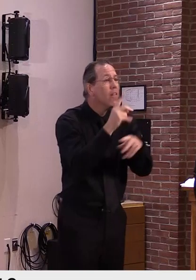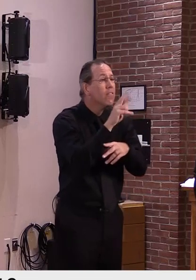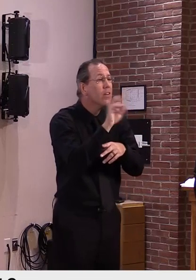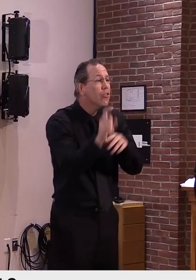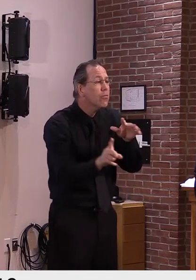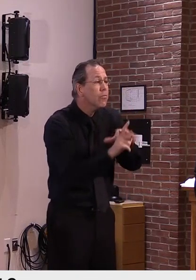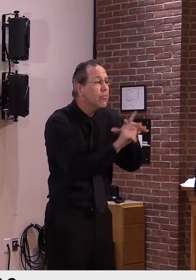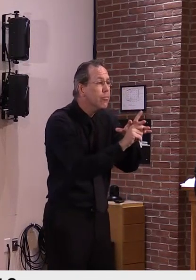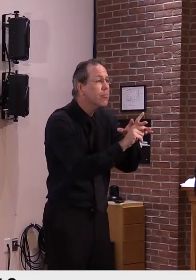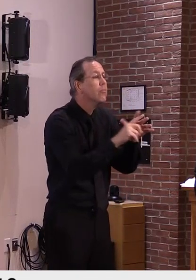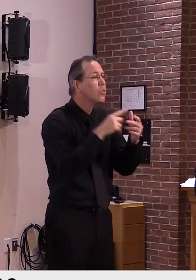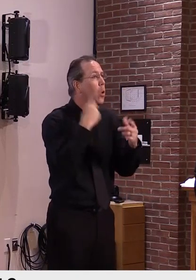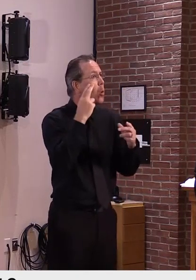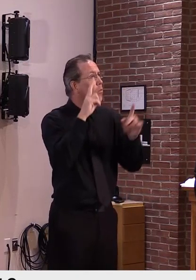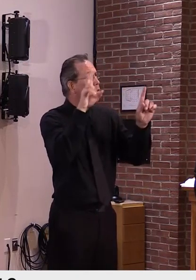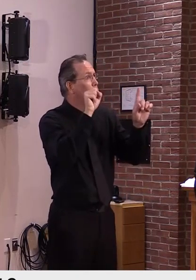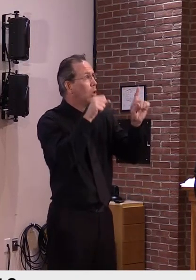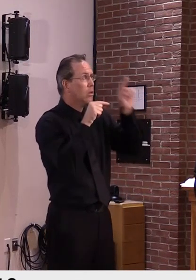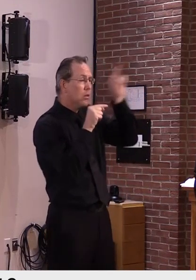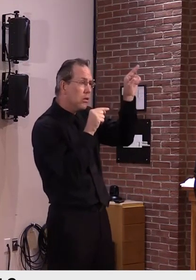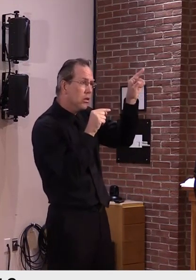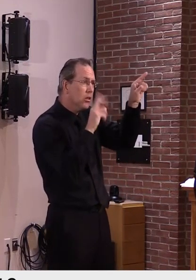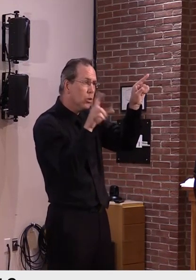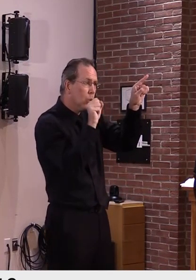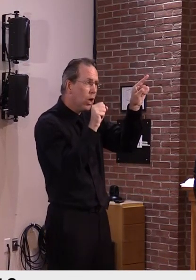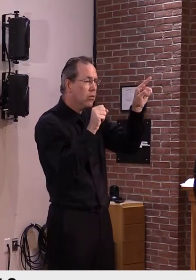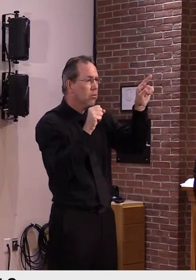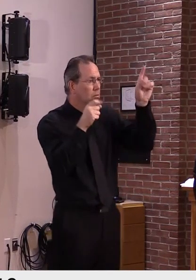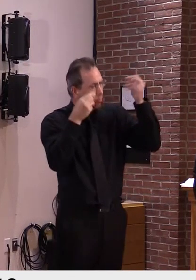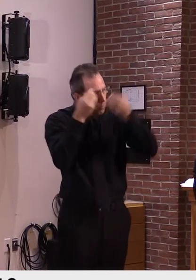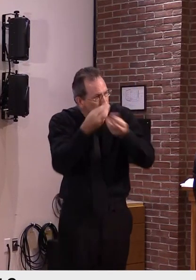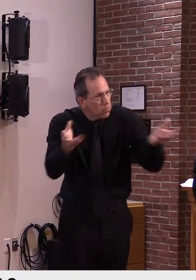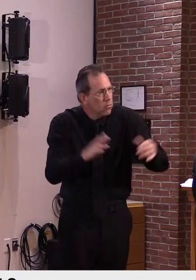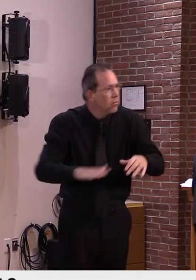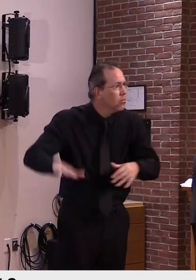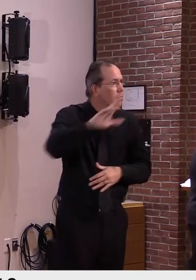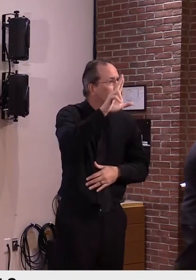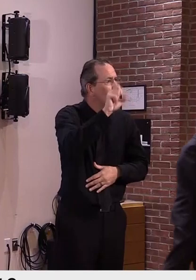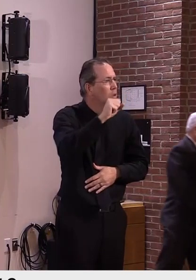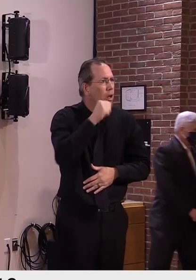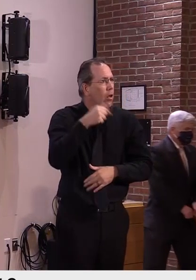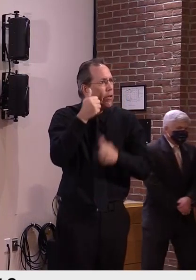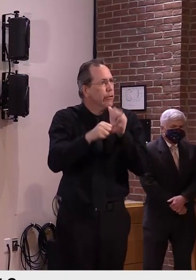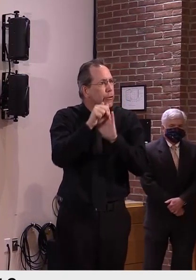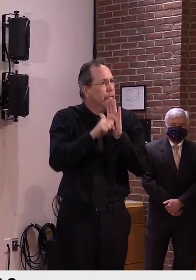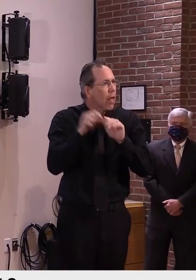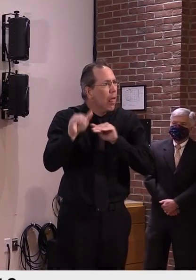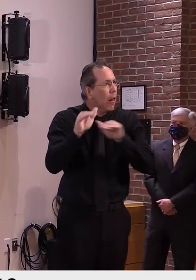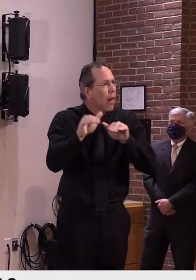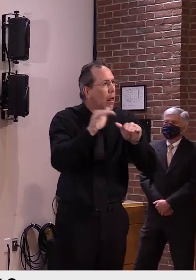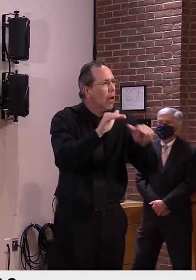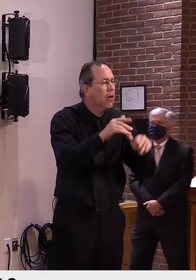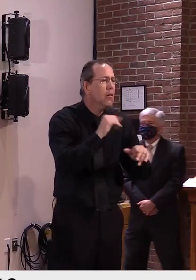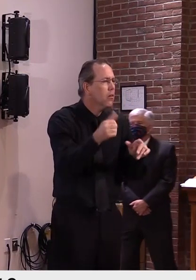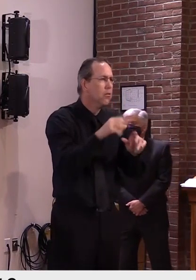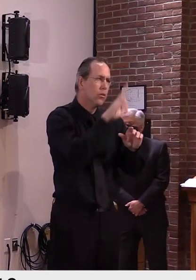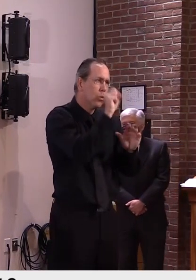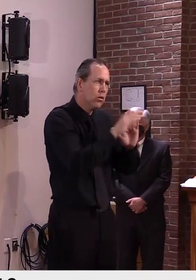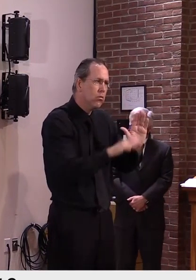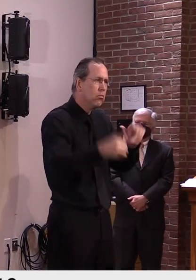Northern New England states are trying to do, which is talk to each other and work with one another and learn from one another, but also coordinate with one